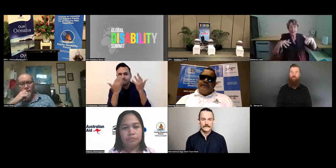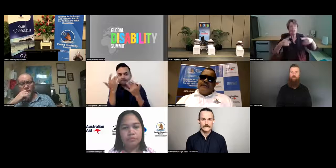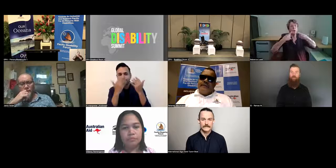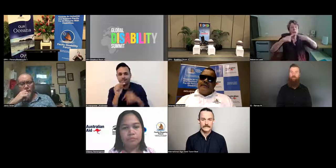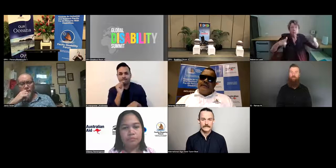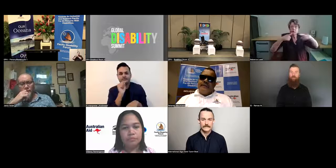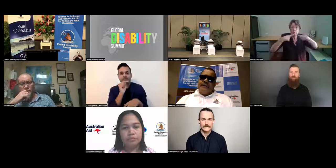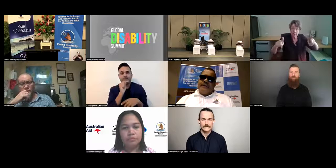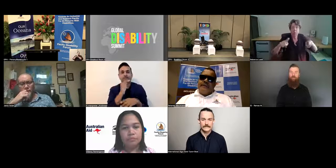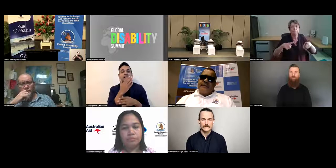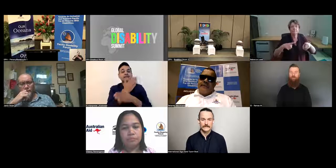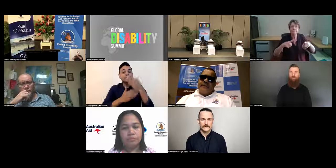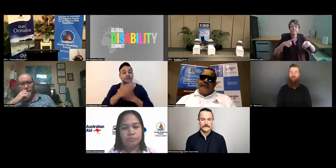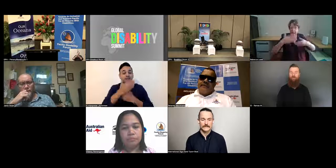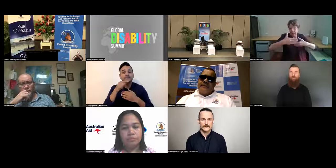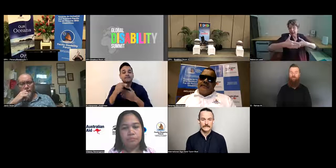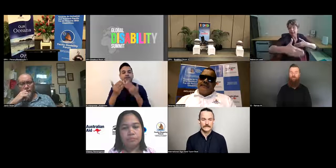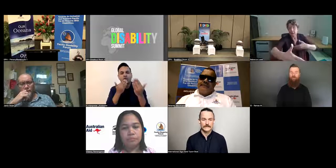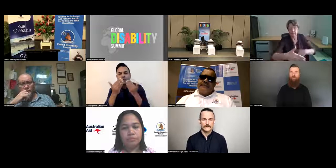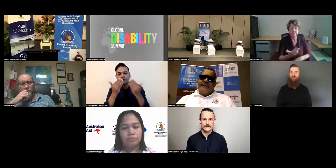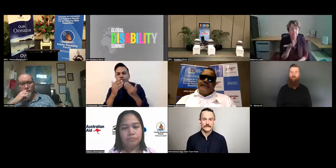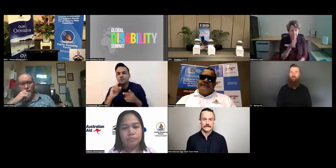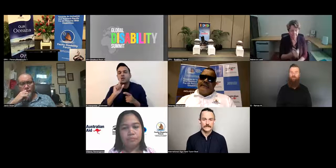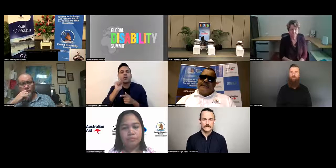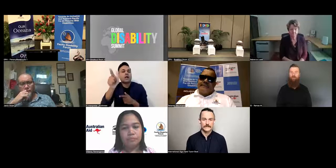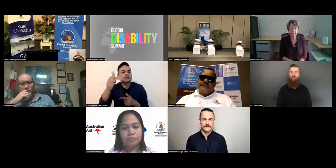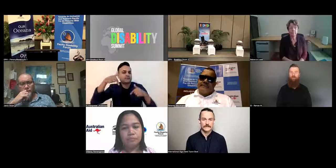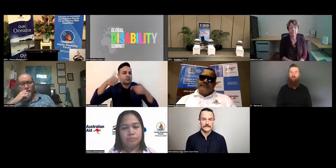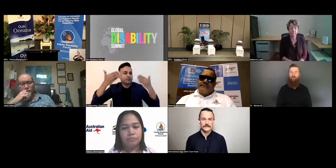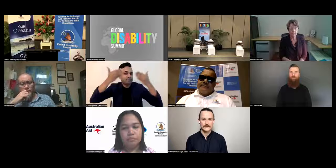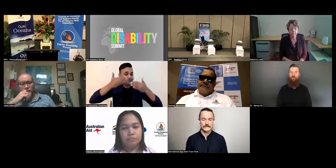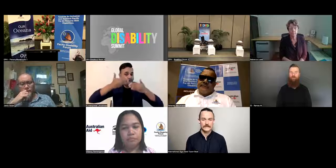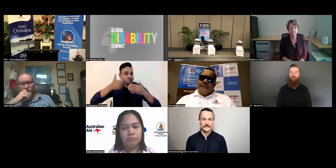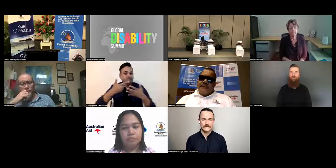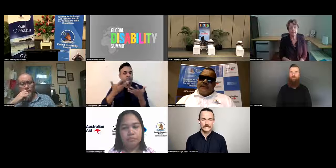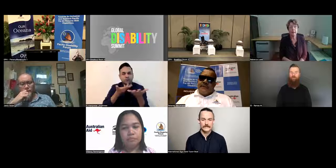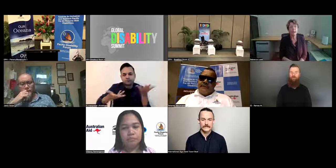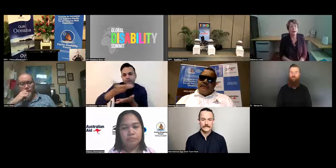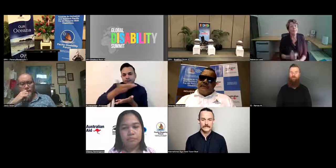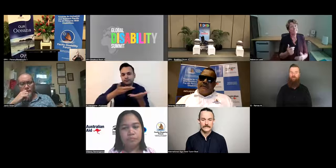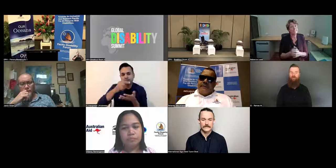I will also hear that also at this Pacific Satellite Summit.